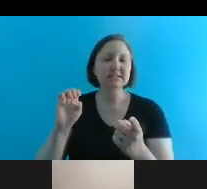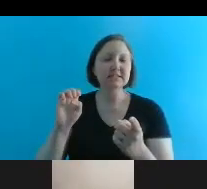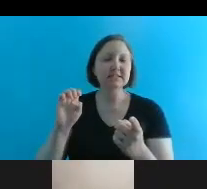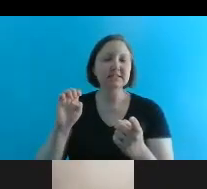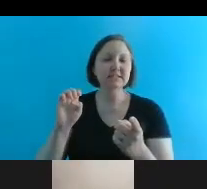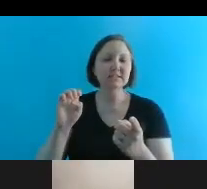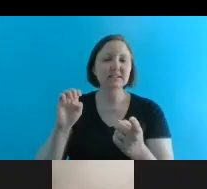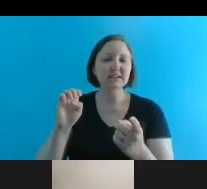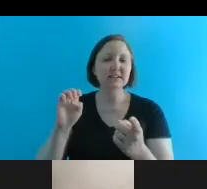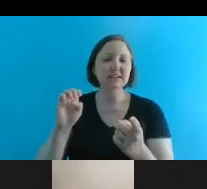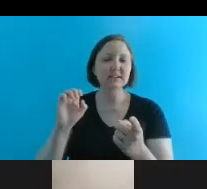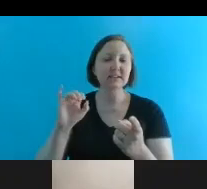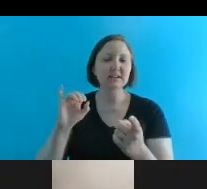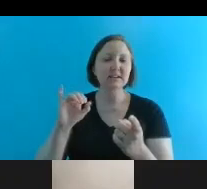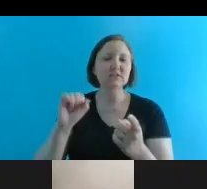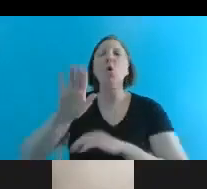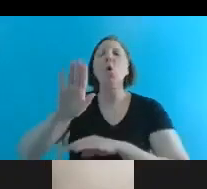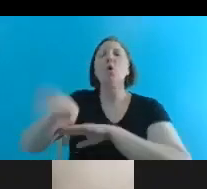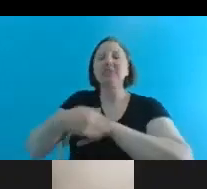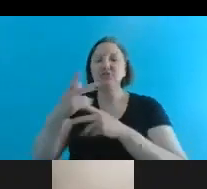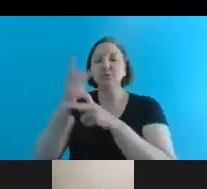Overnight supervisor.